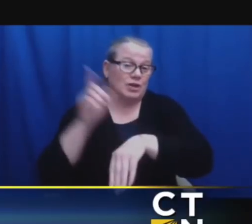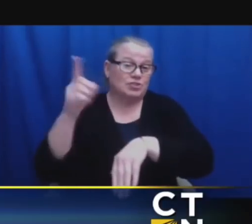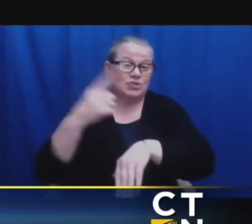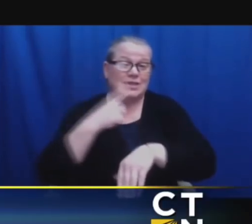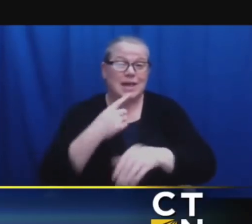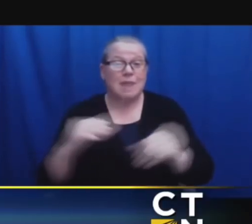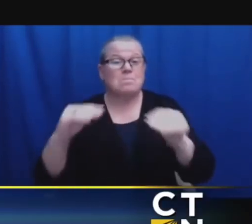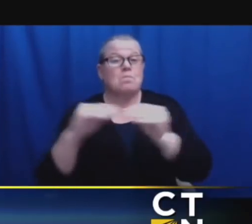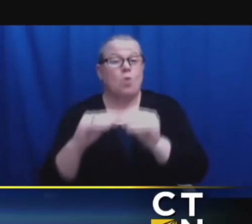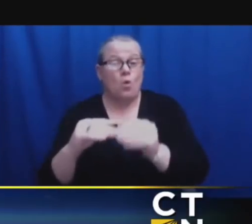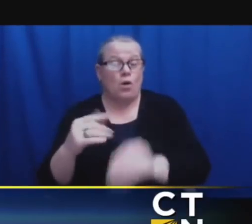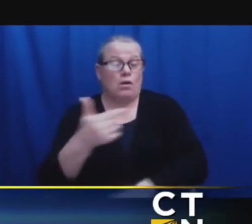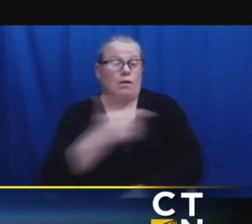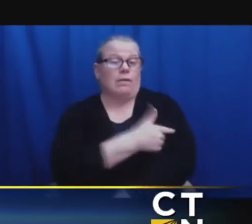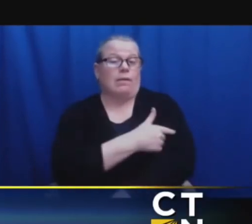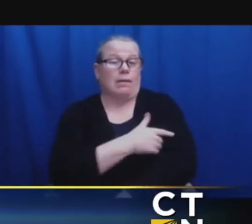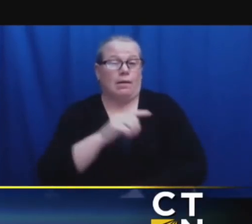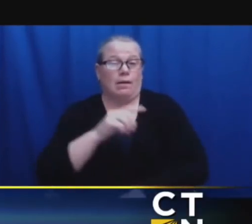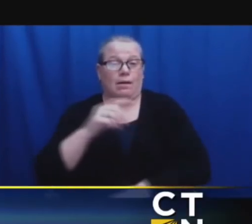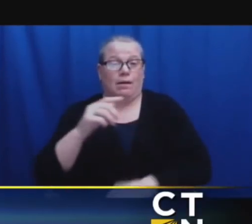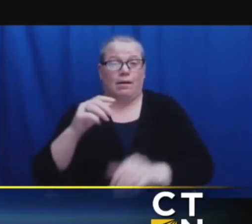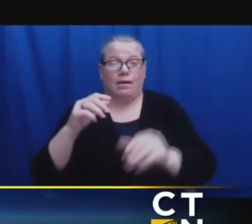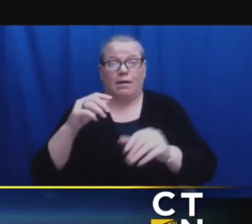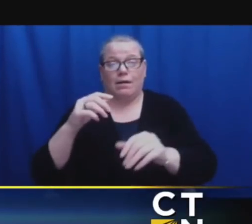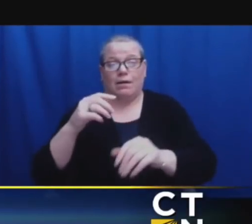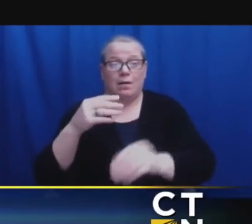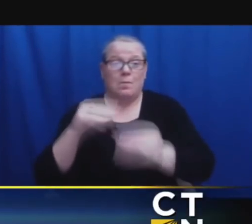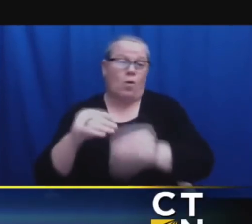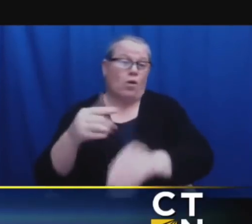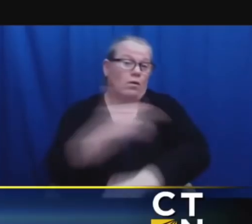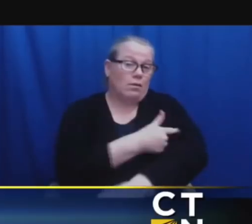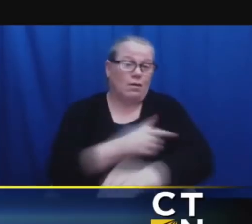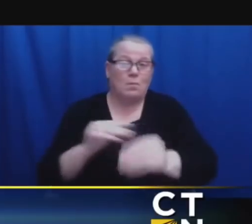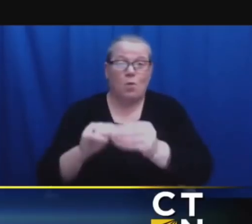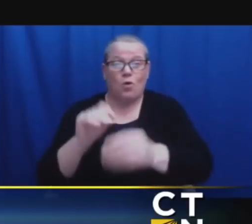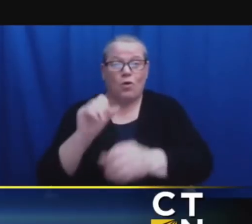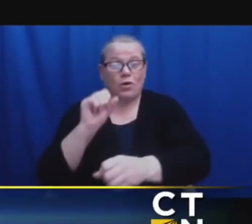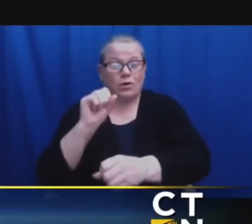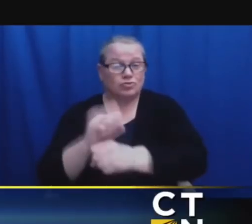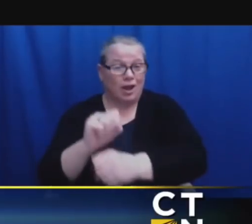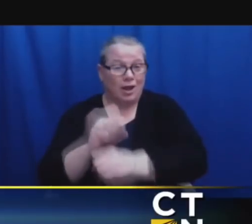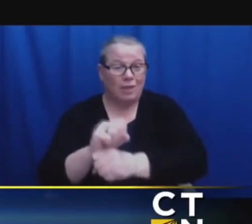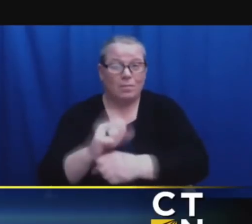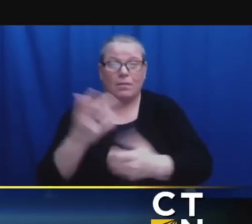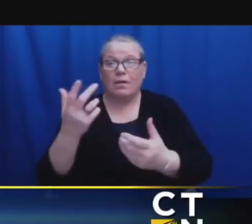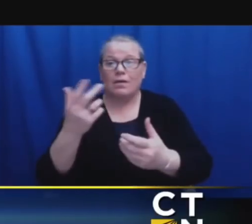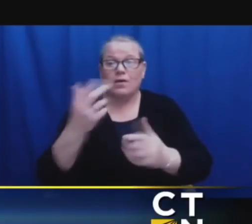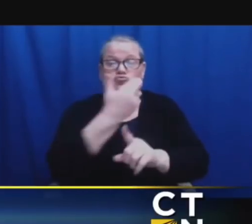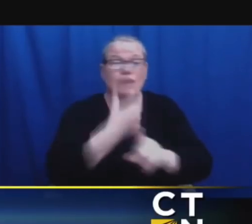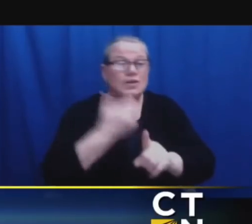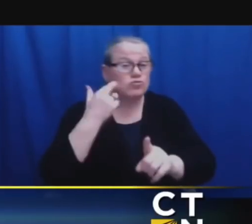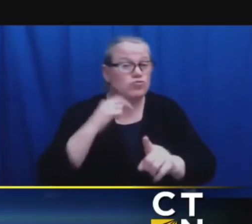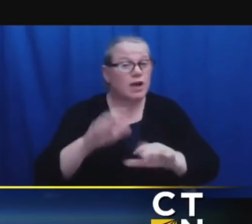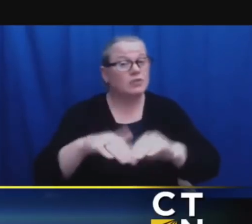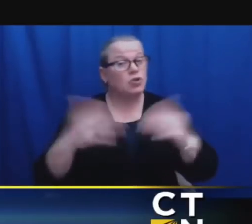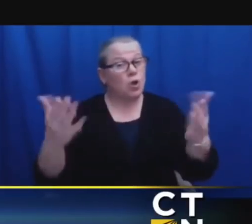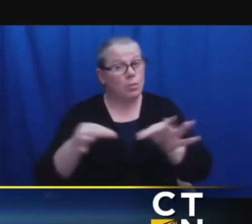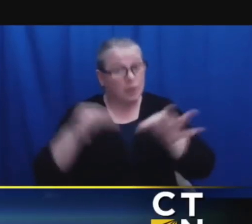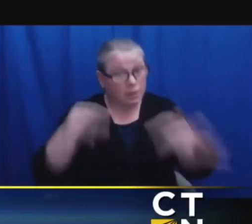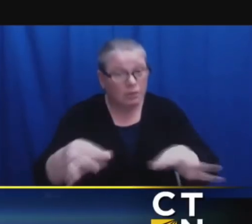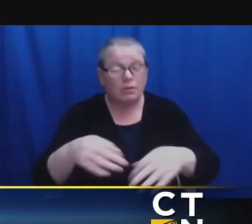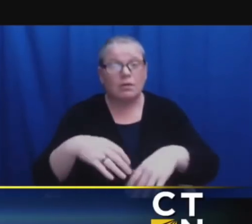more jobs. I think we've opened up our restaurants, opened up houses of worship. And as long as we're cautious and pay